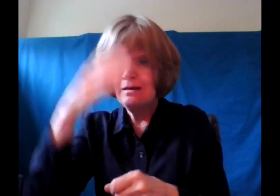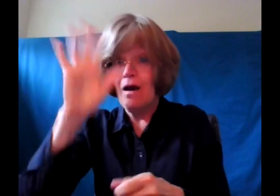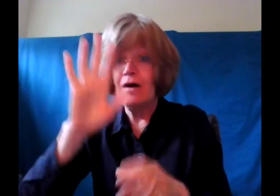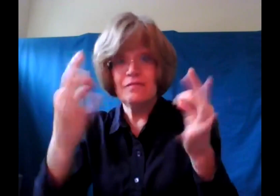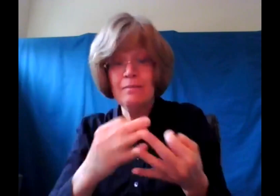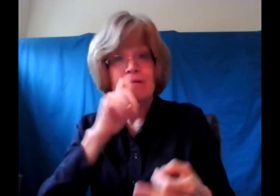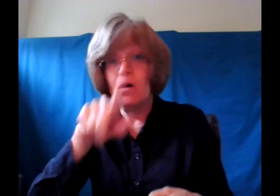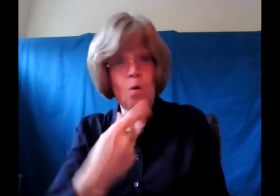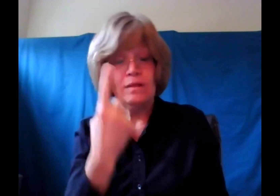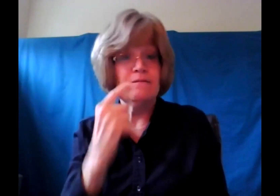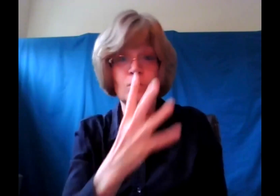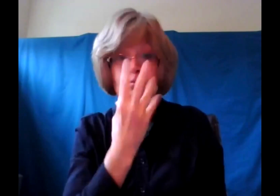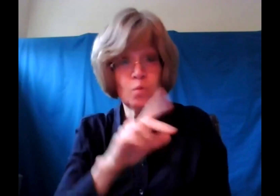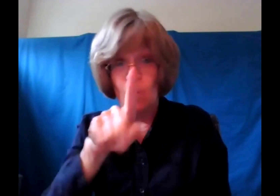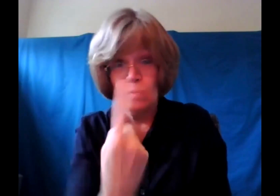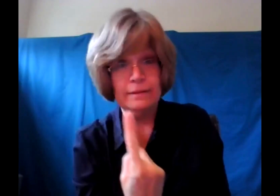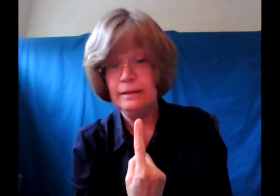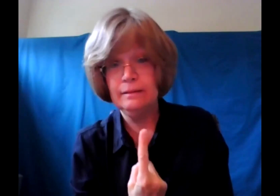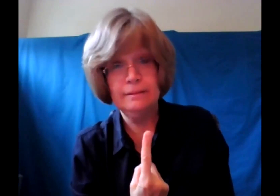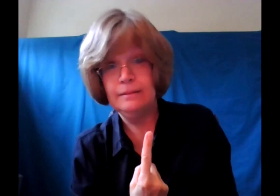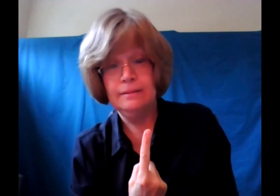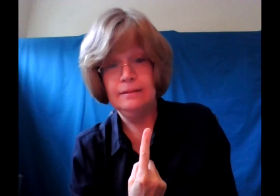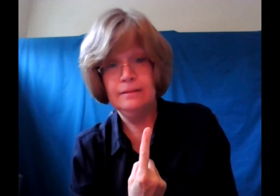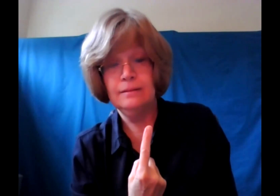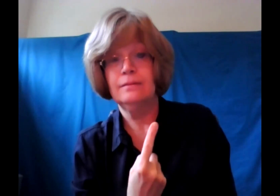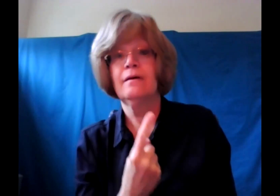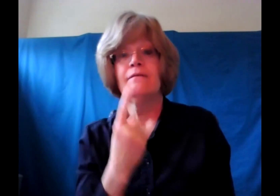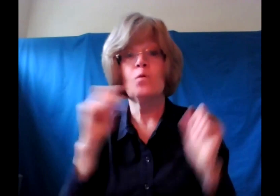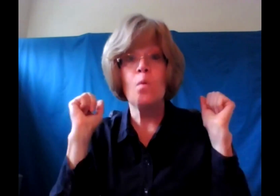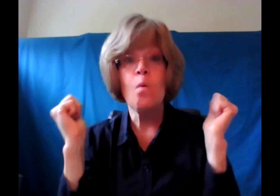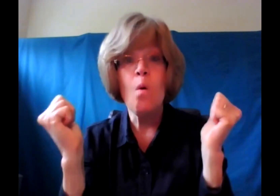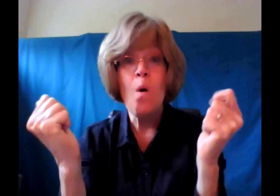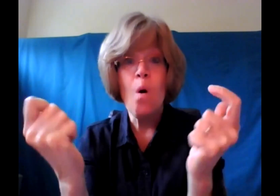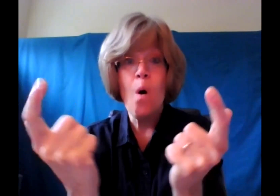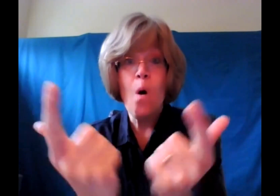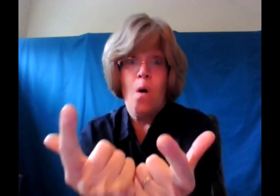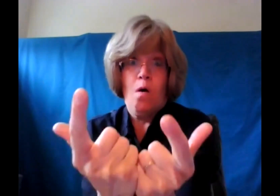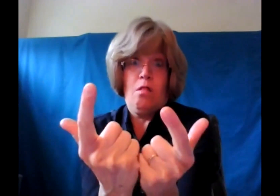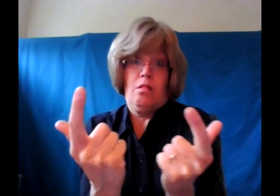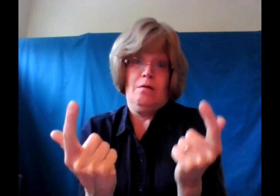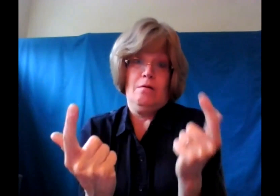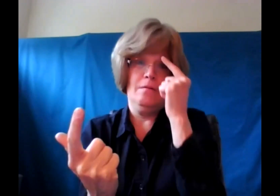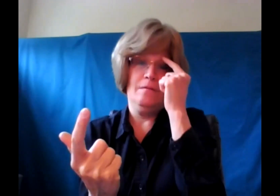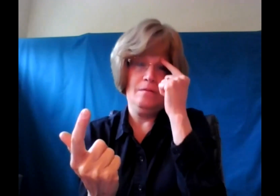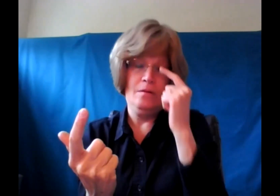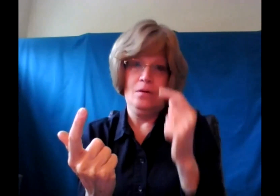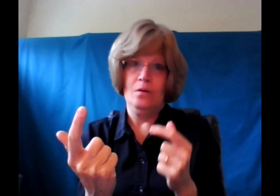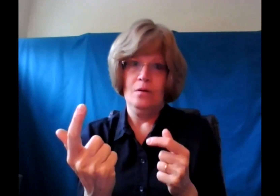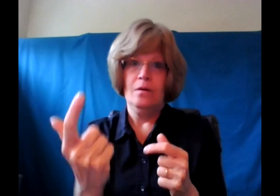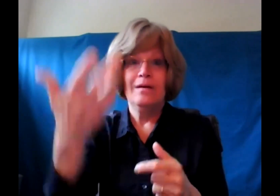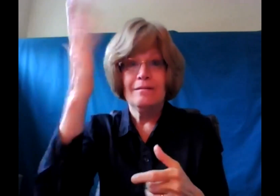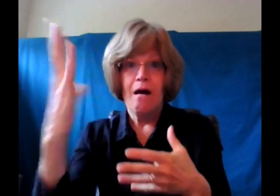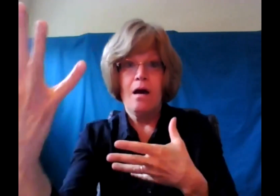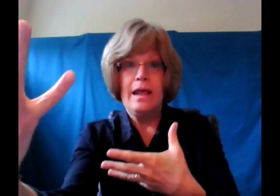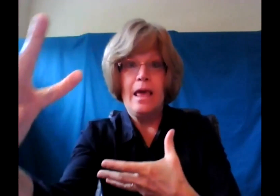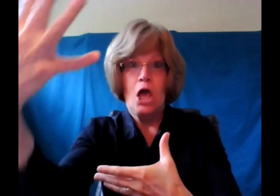not for the Jews alone, but it was for all of us. How